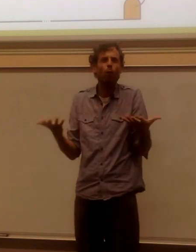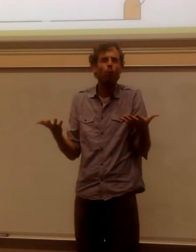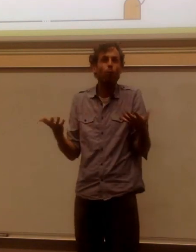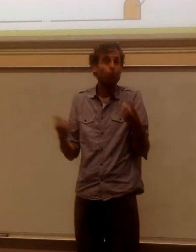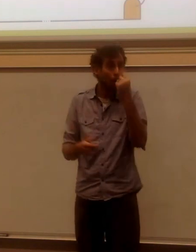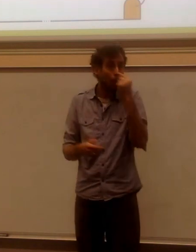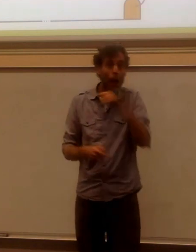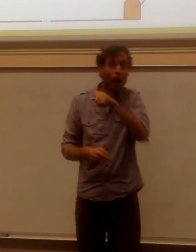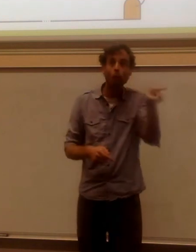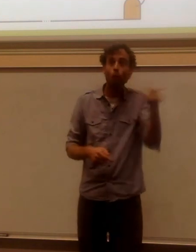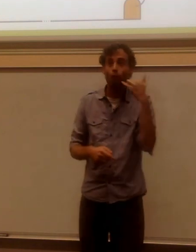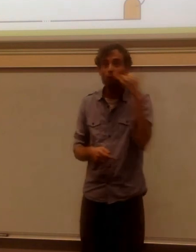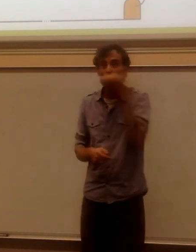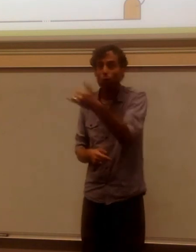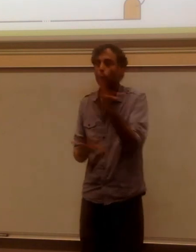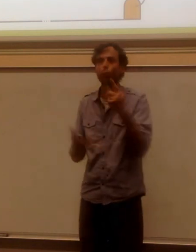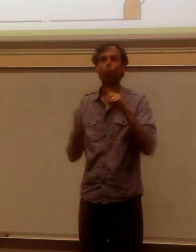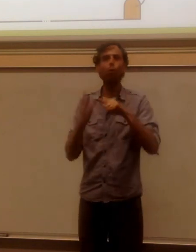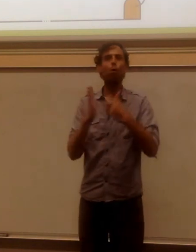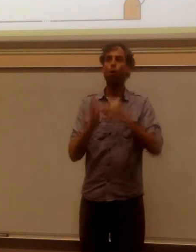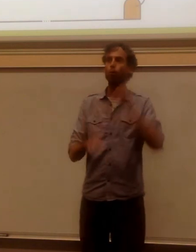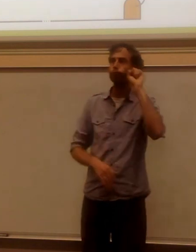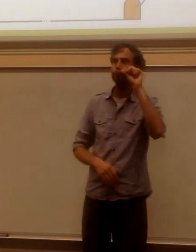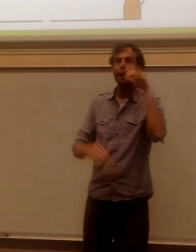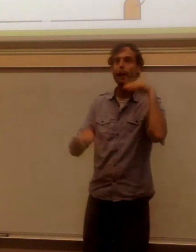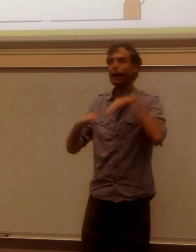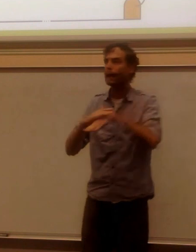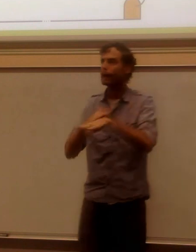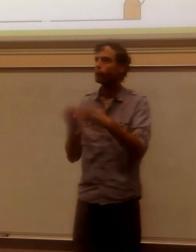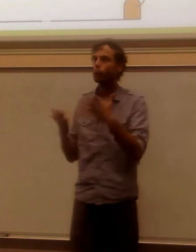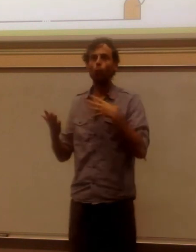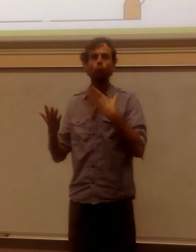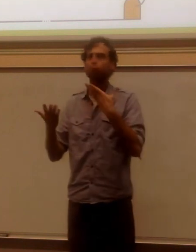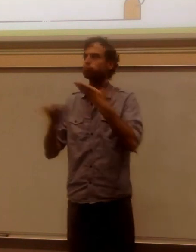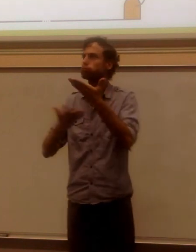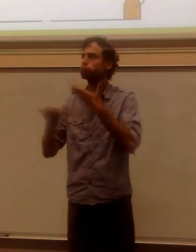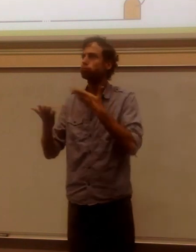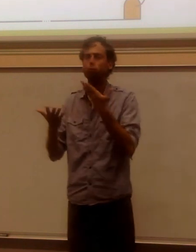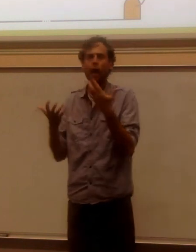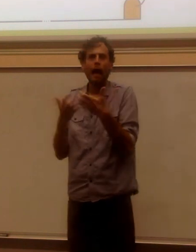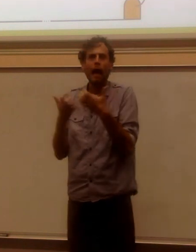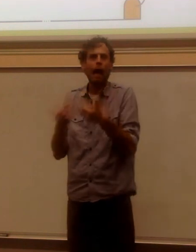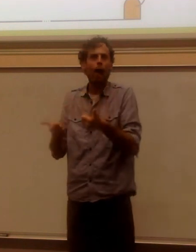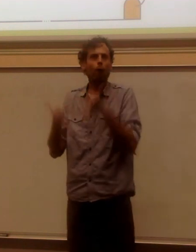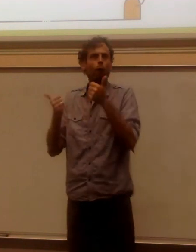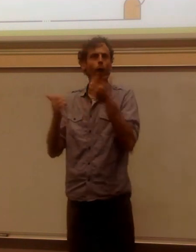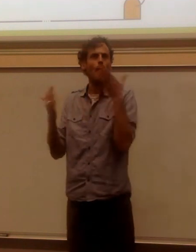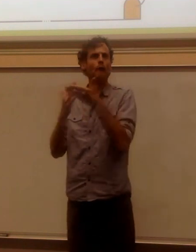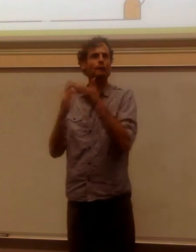enable deaf people, for example, to be able to make phone calls or to make contact with people